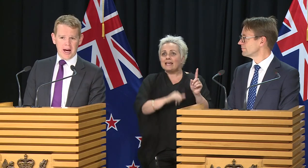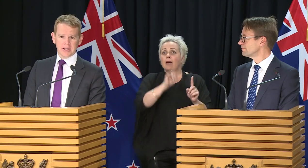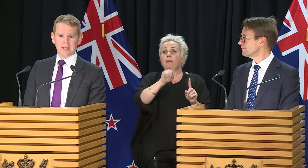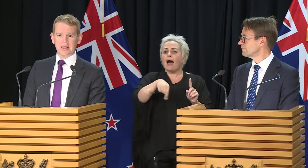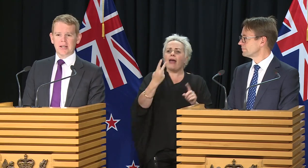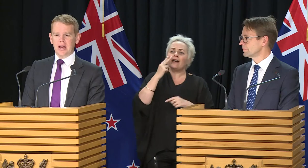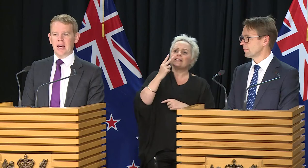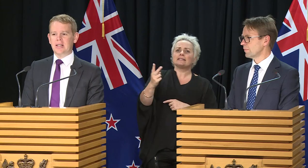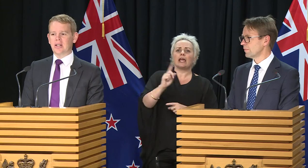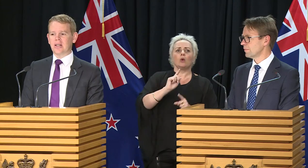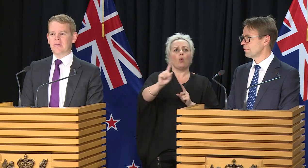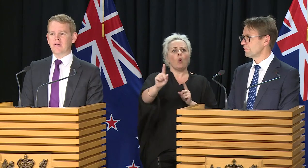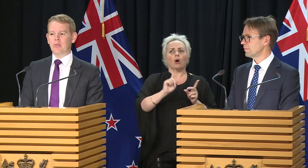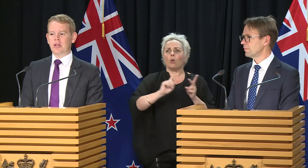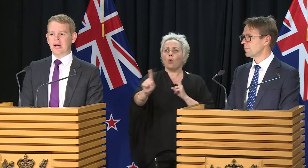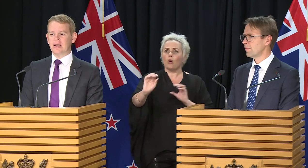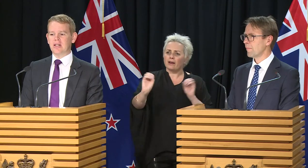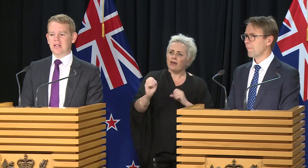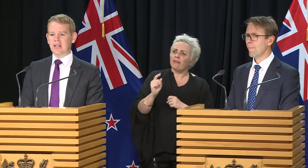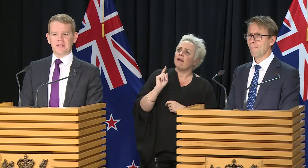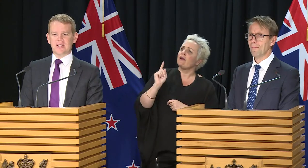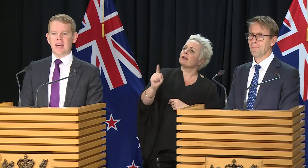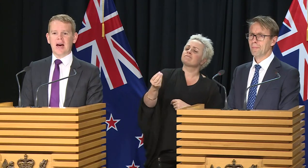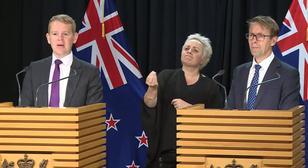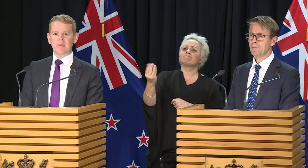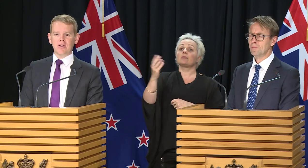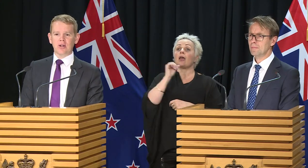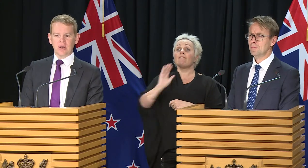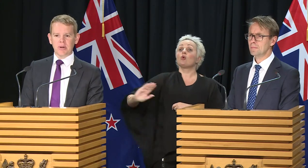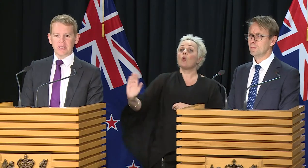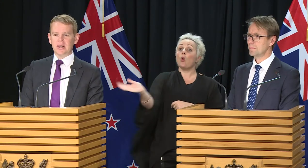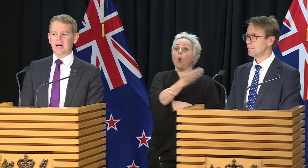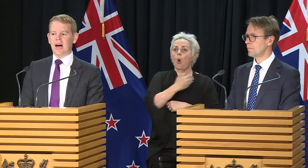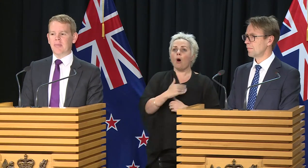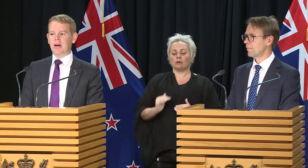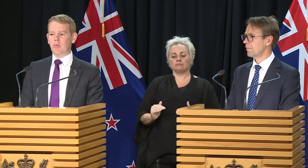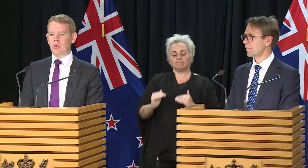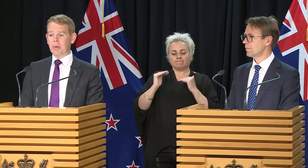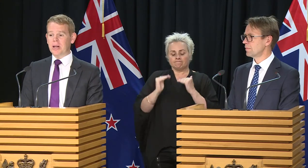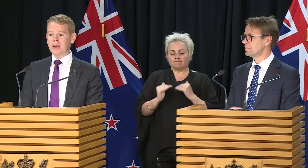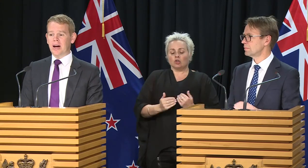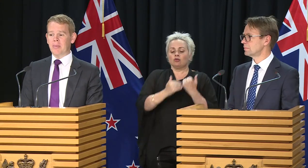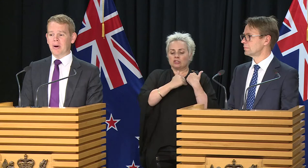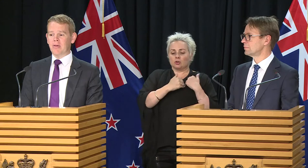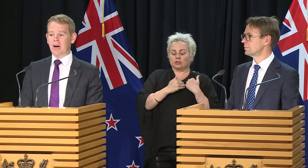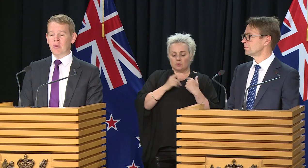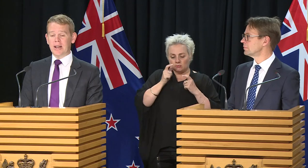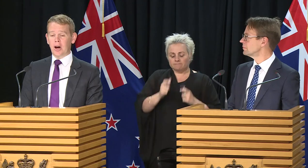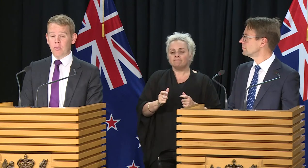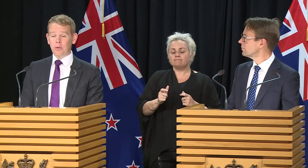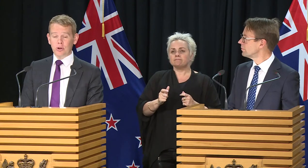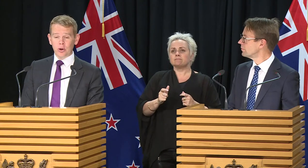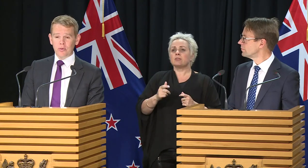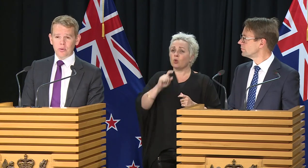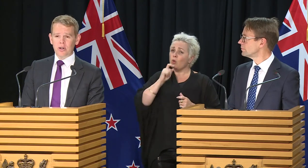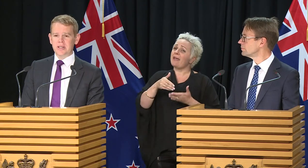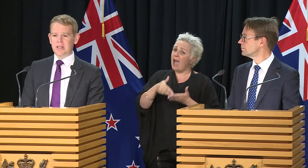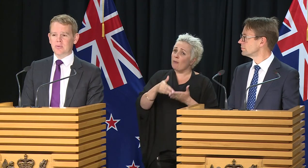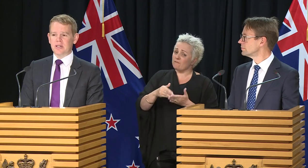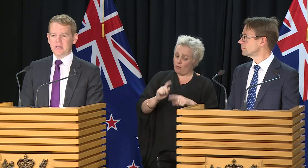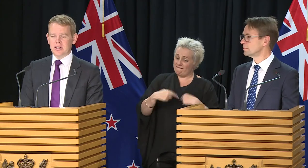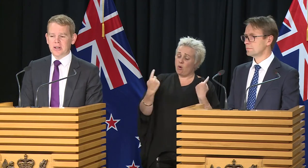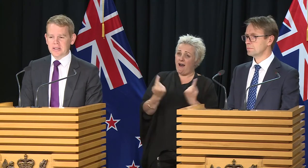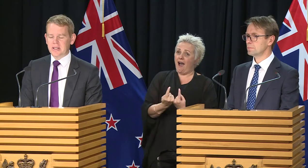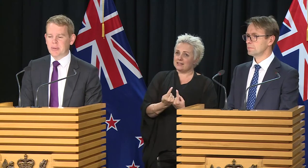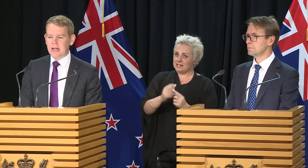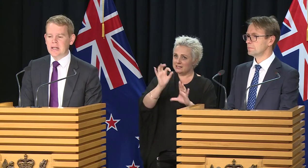walking past. And I think if everybody just lifts their game there a little bit, it will be a really helpful tool for us. That's